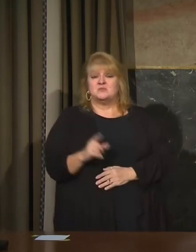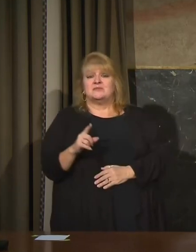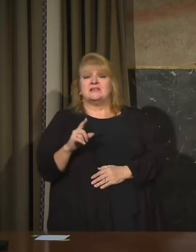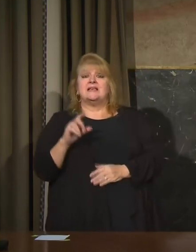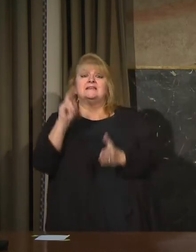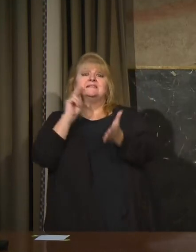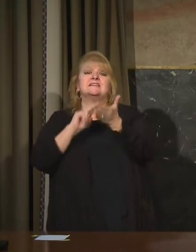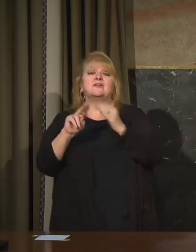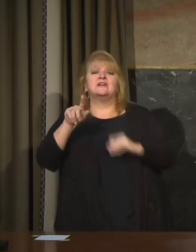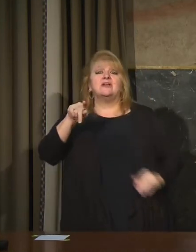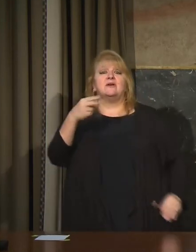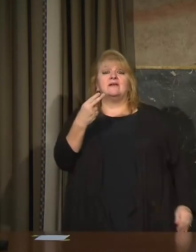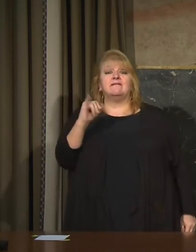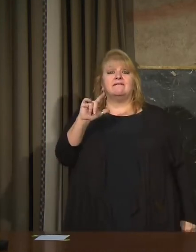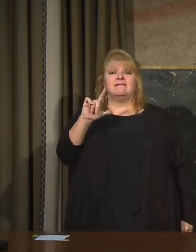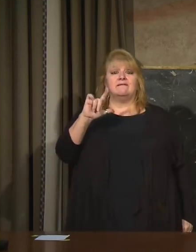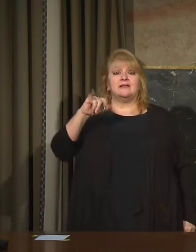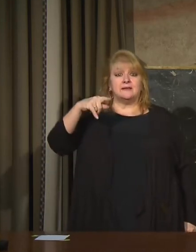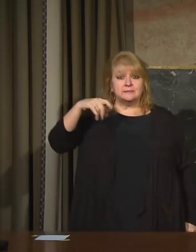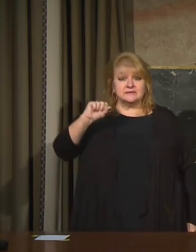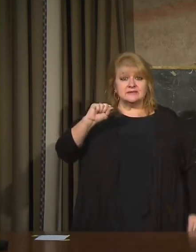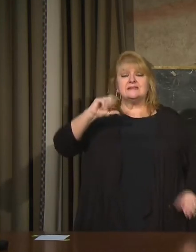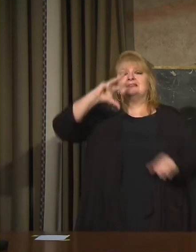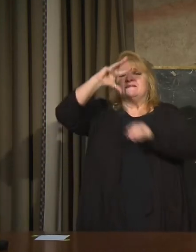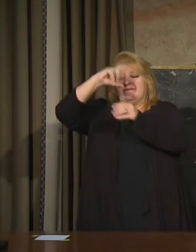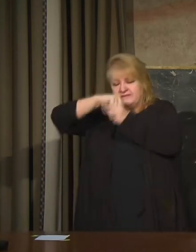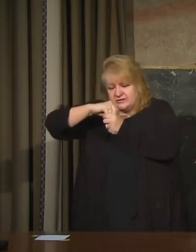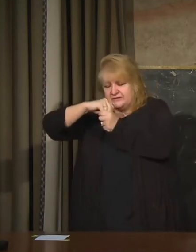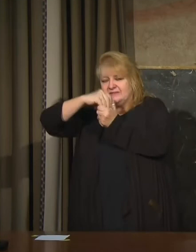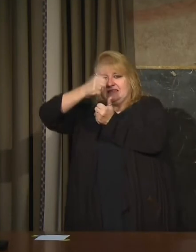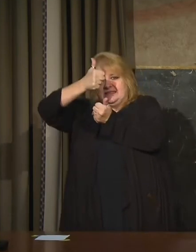personally involved in every aspect of this.